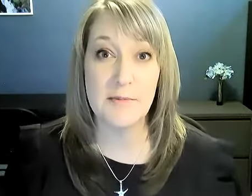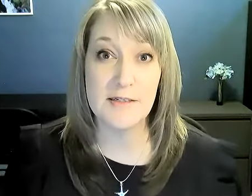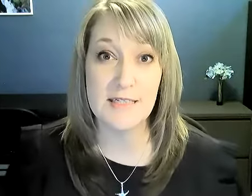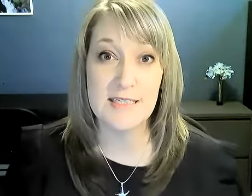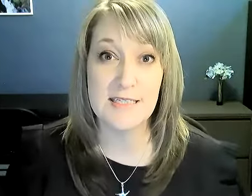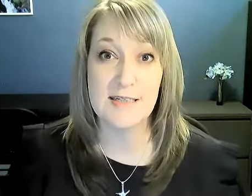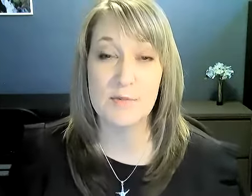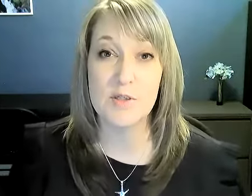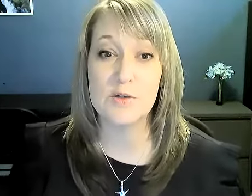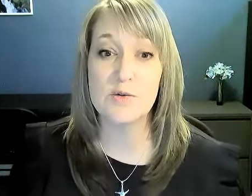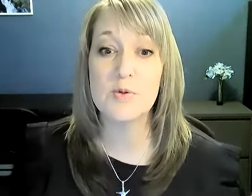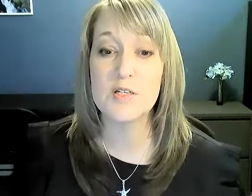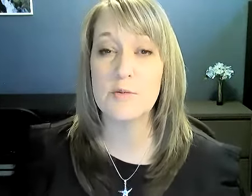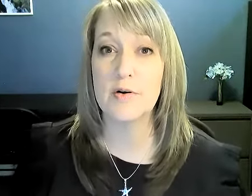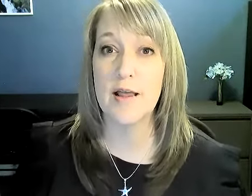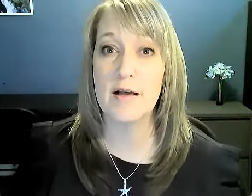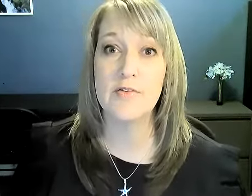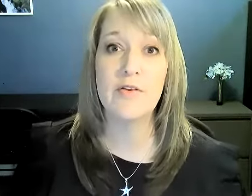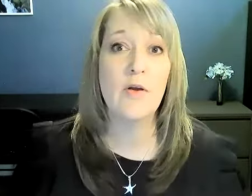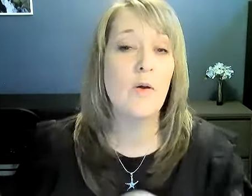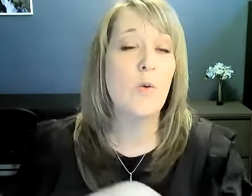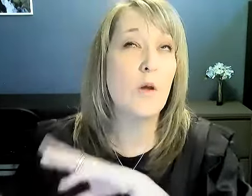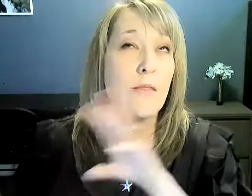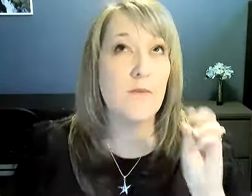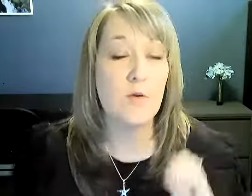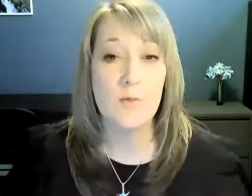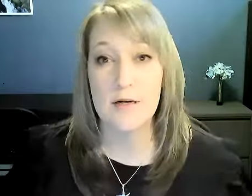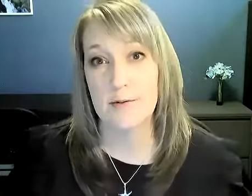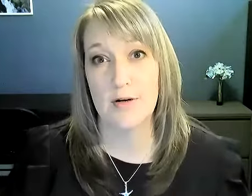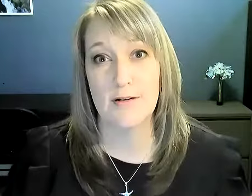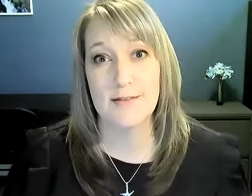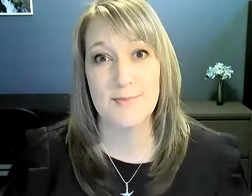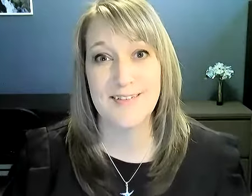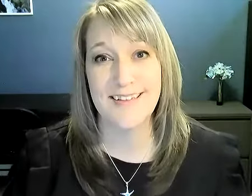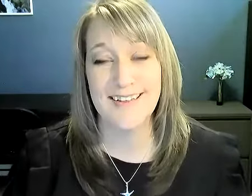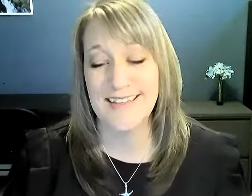vocabulary list number 2, personal pronouns with a few numerical pronouns sprinkled in.